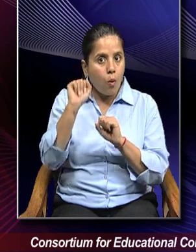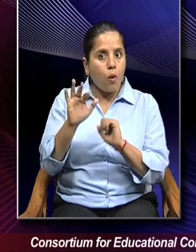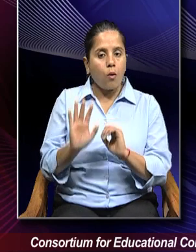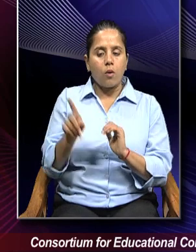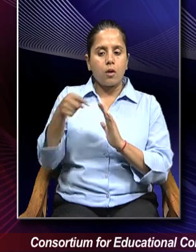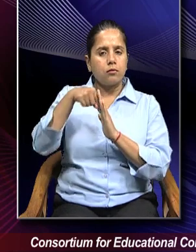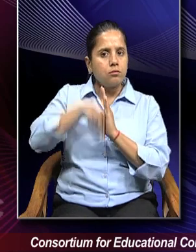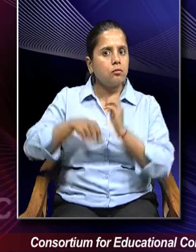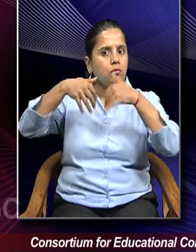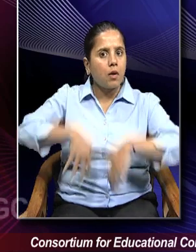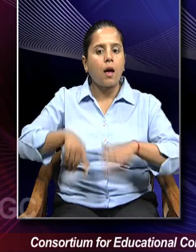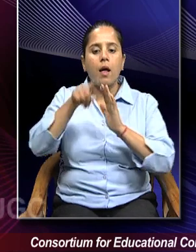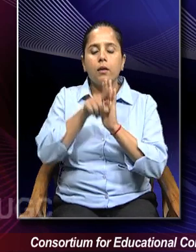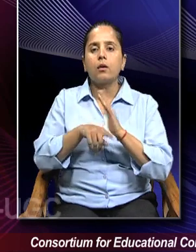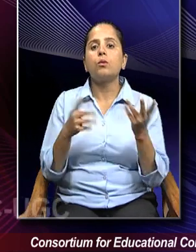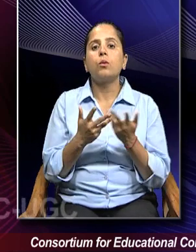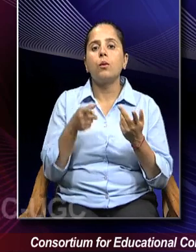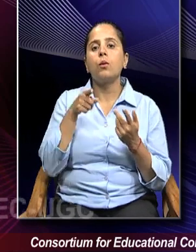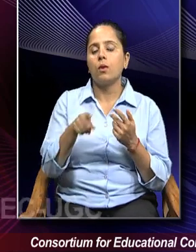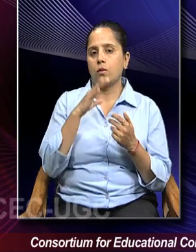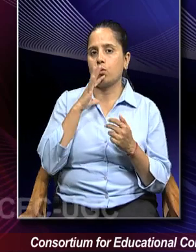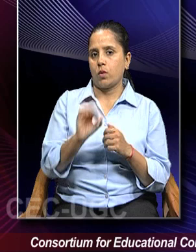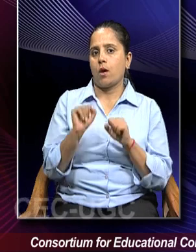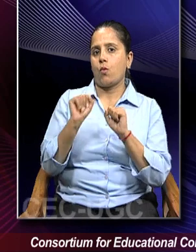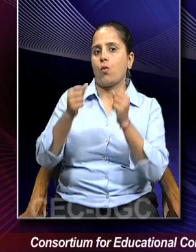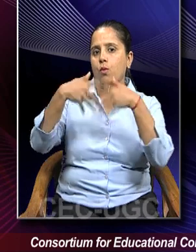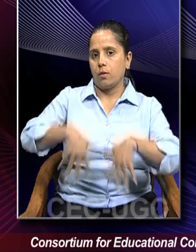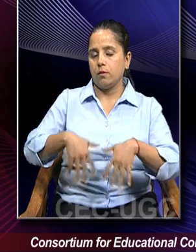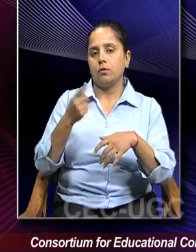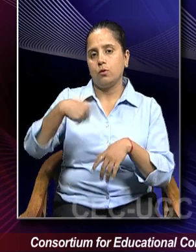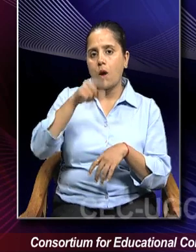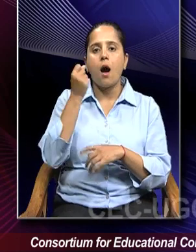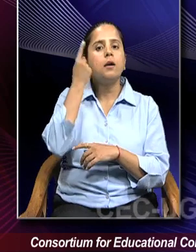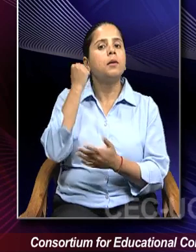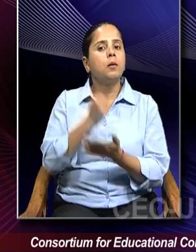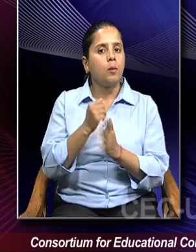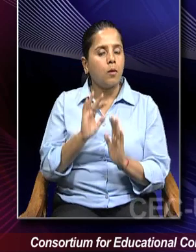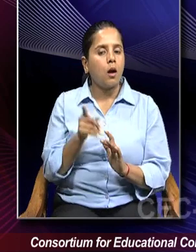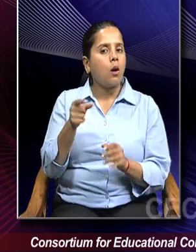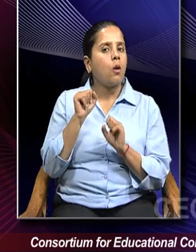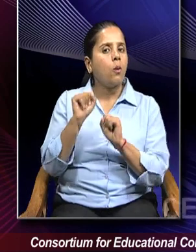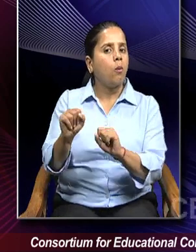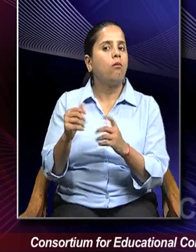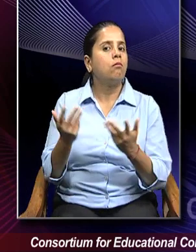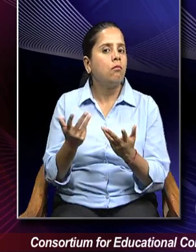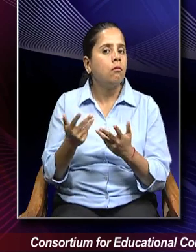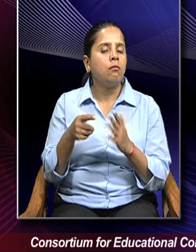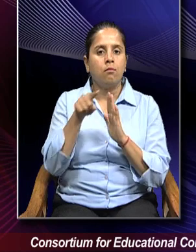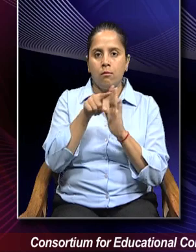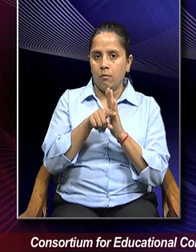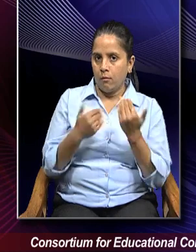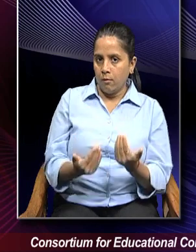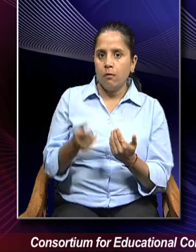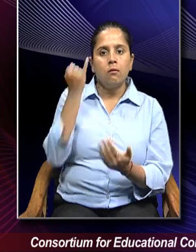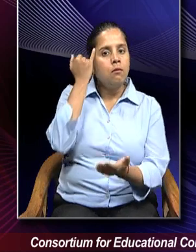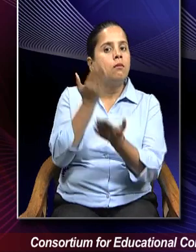roots of ethics, which is actually the real root. So, we have to understand that what is there into the ethics and what it